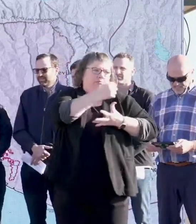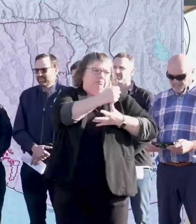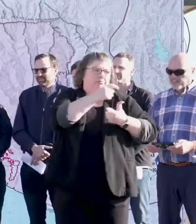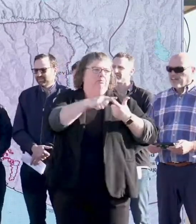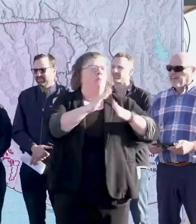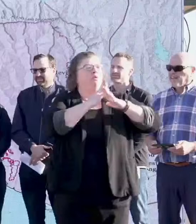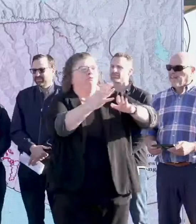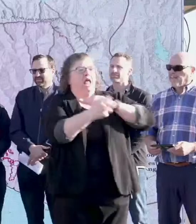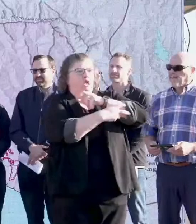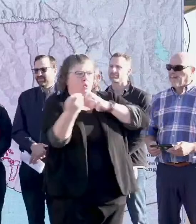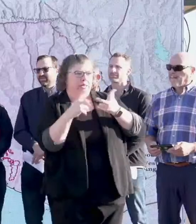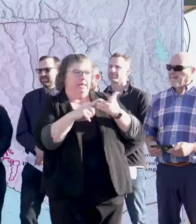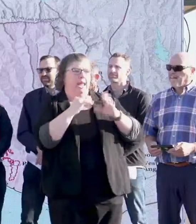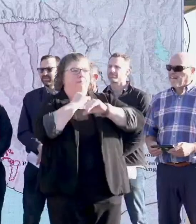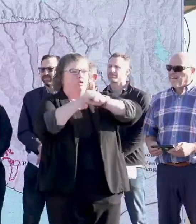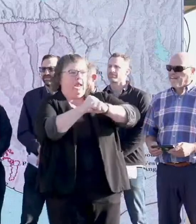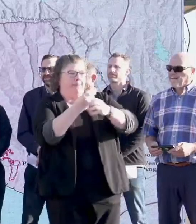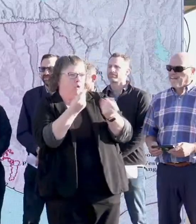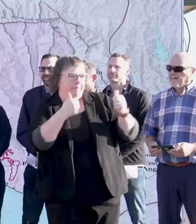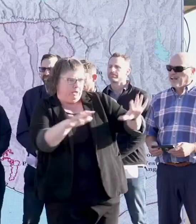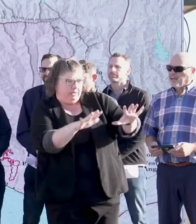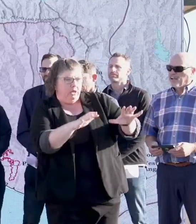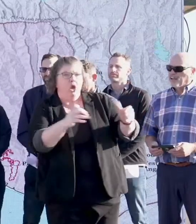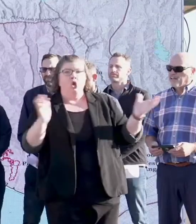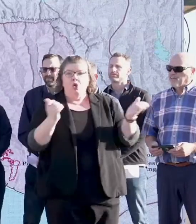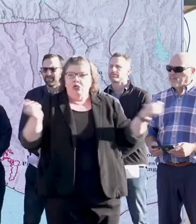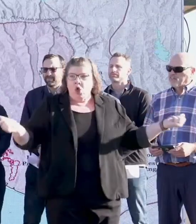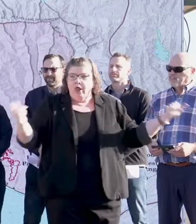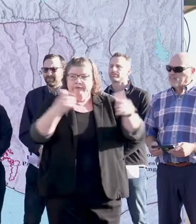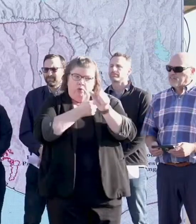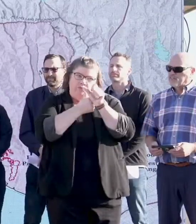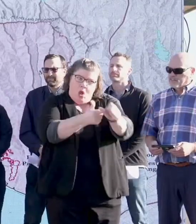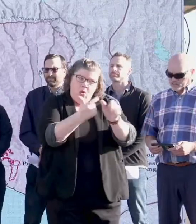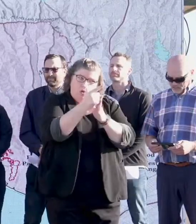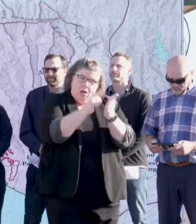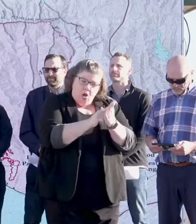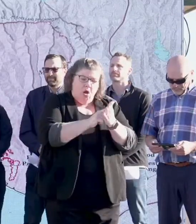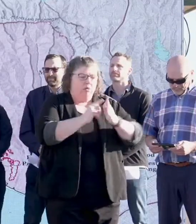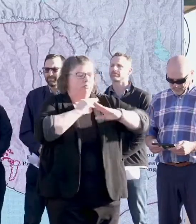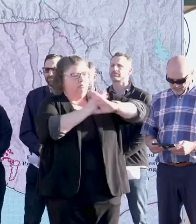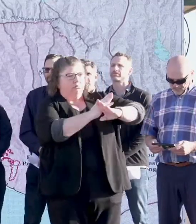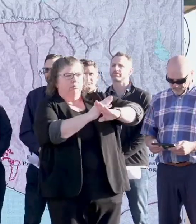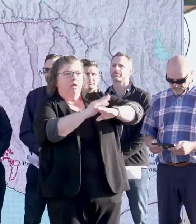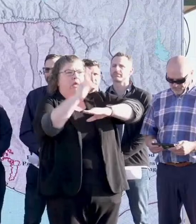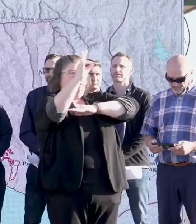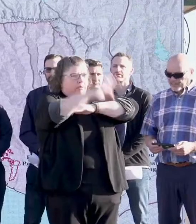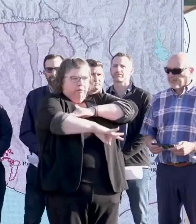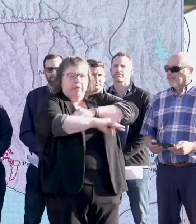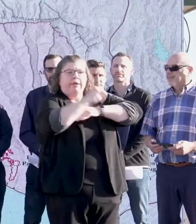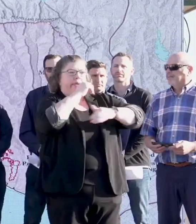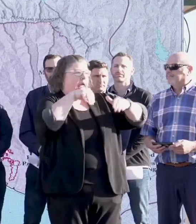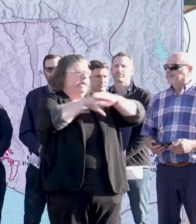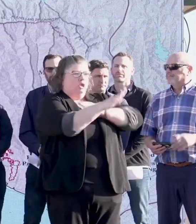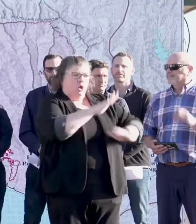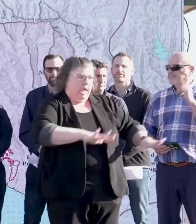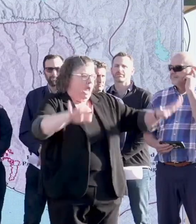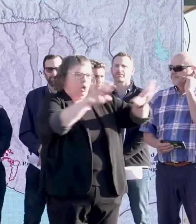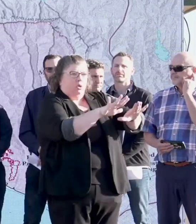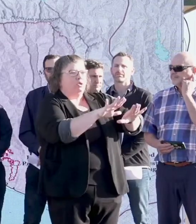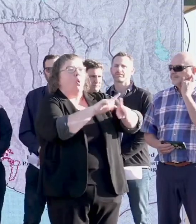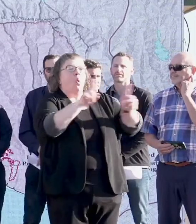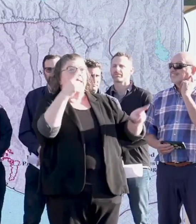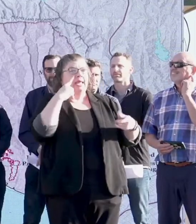looting. We strongly urge all individuals to comply with the curfew and avoid entering the affected areas unless they are